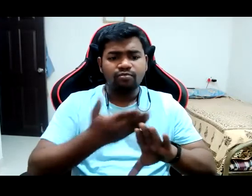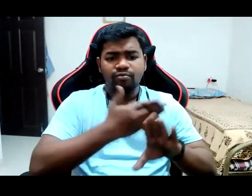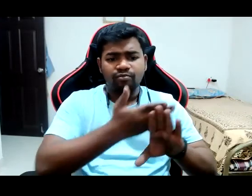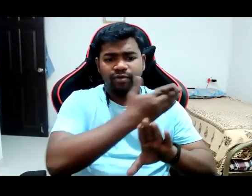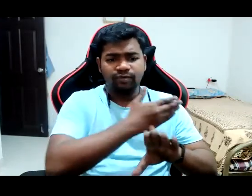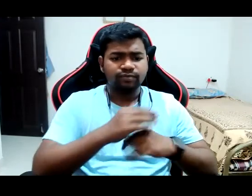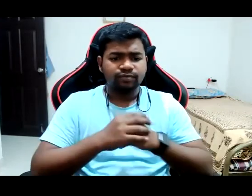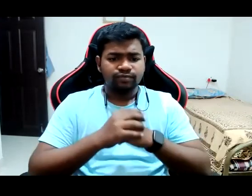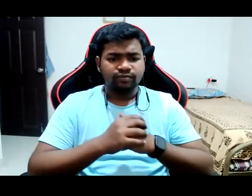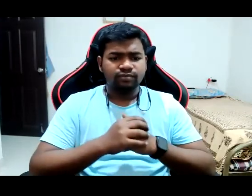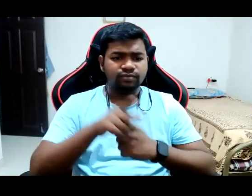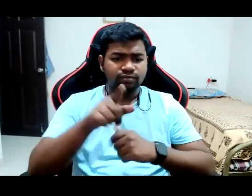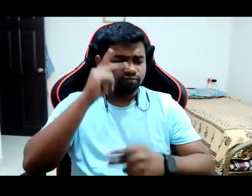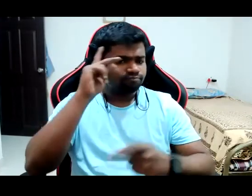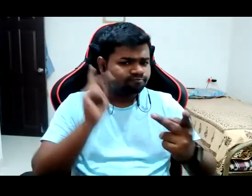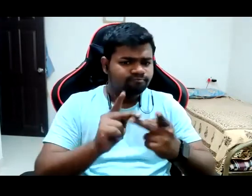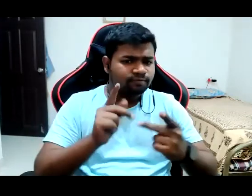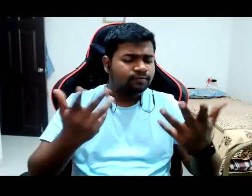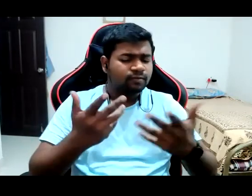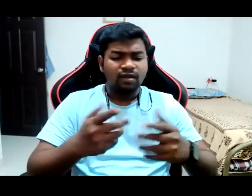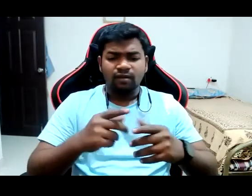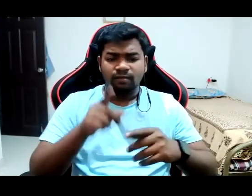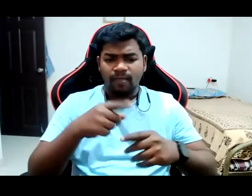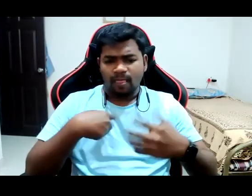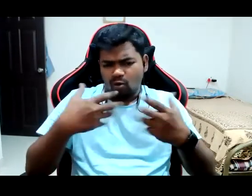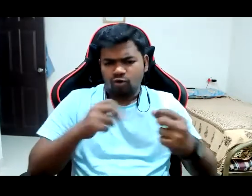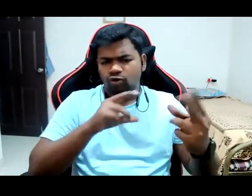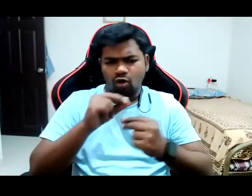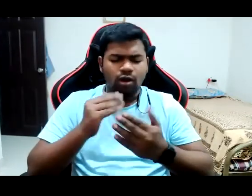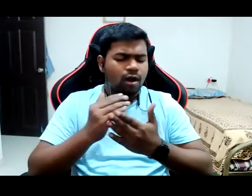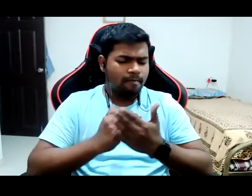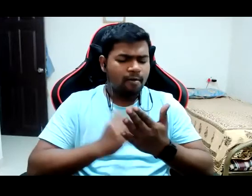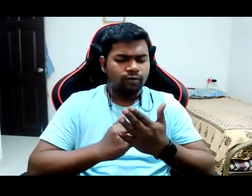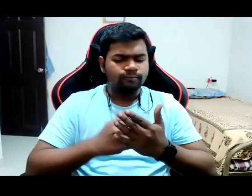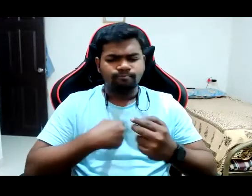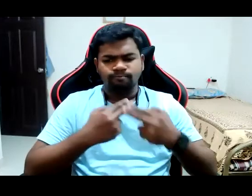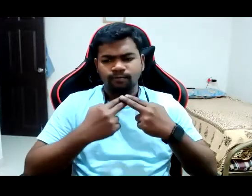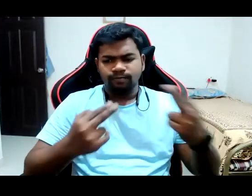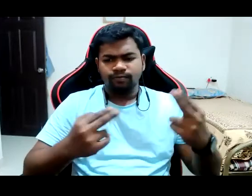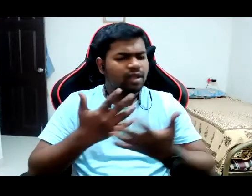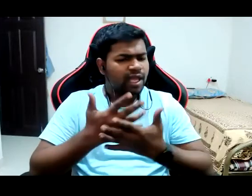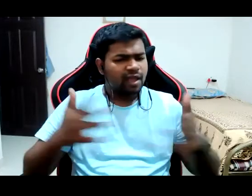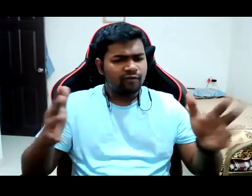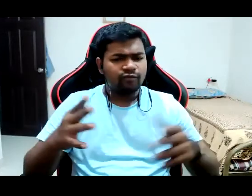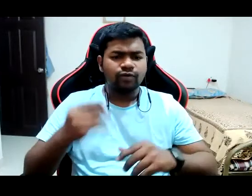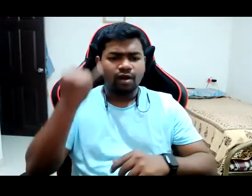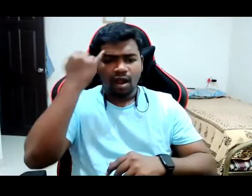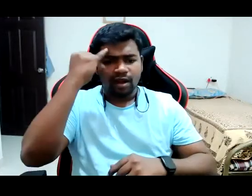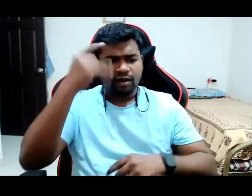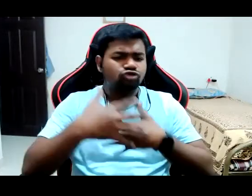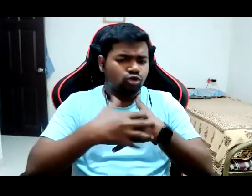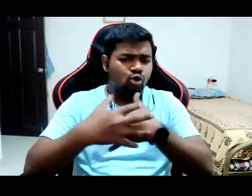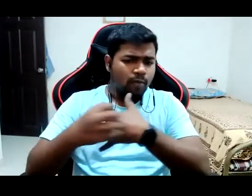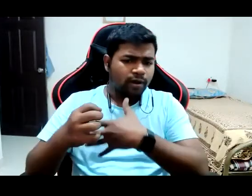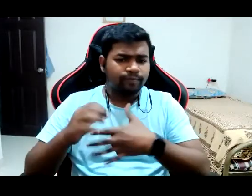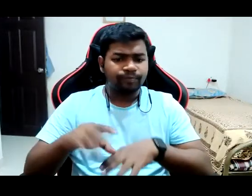hackathon. exactly. So that was one of the things I wanted to talk about. Don't worry about it. Every idea, even if it's a duplicate, it actually, I mean, the